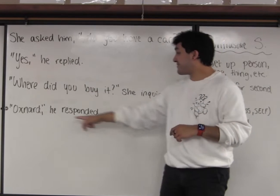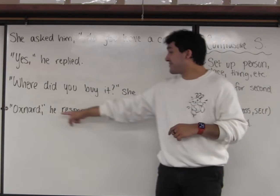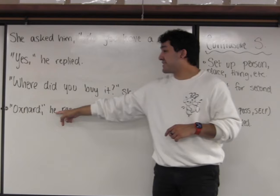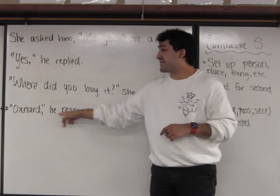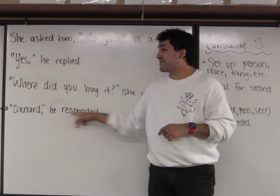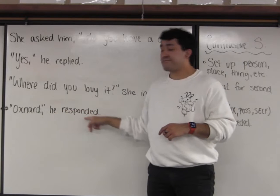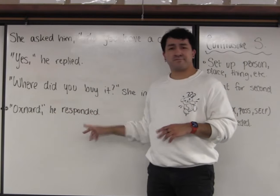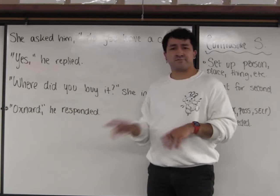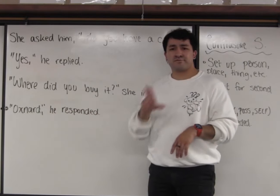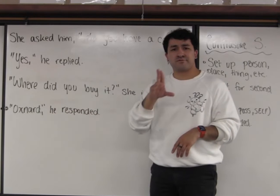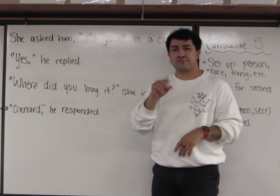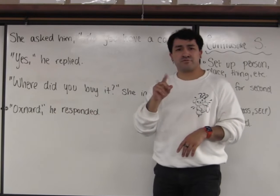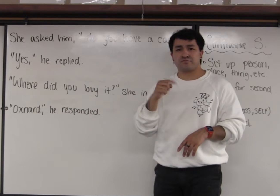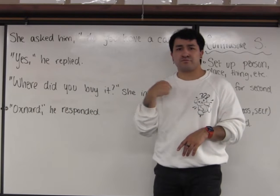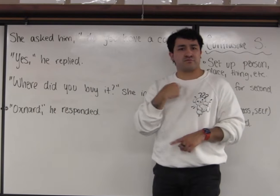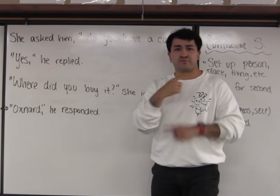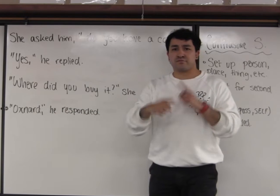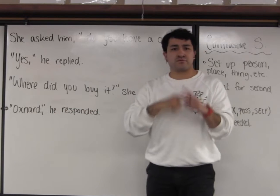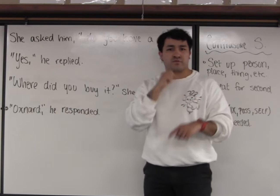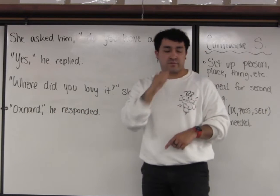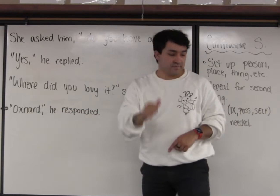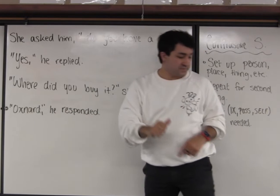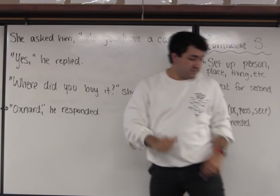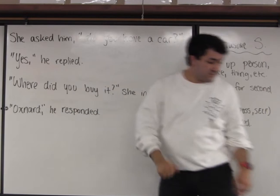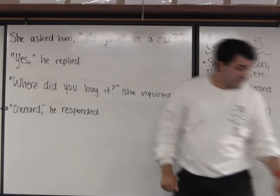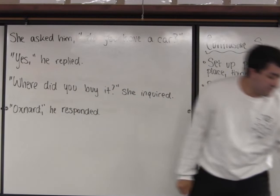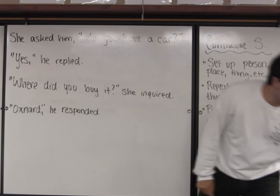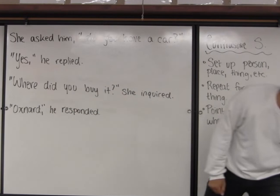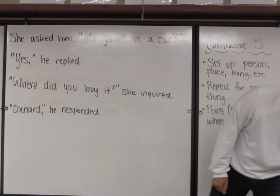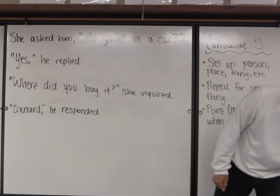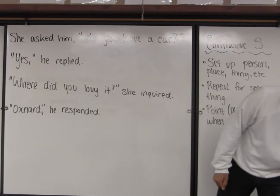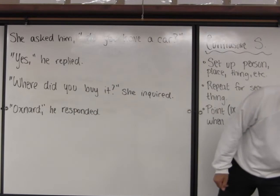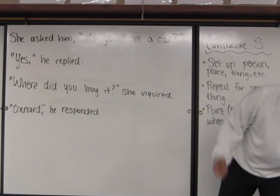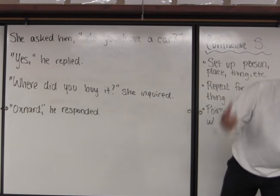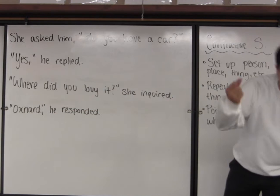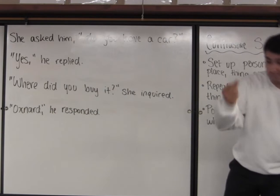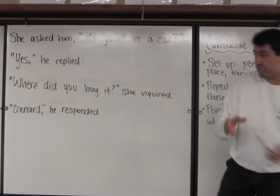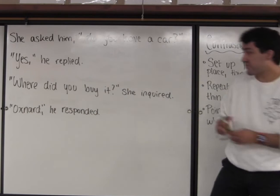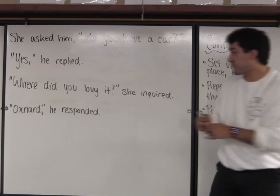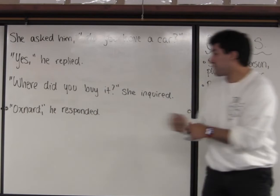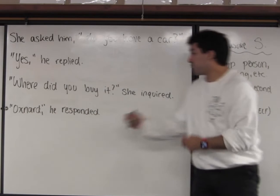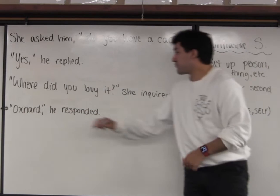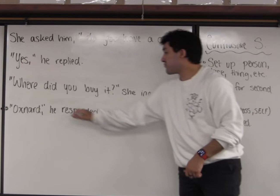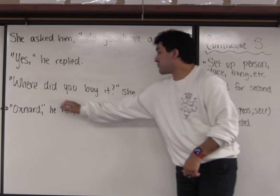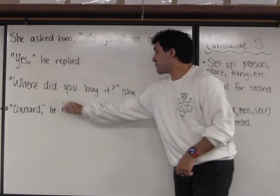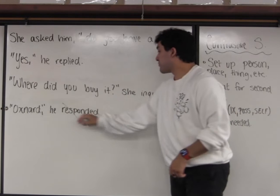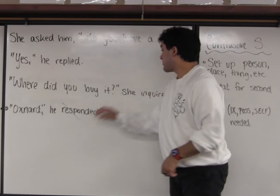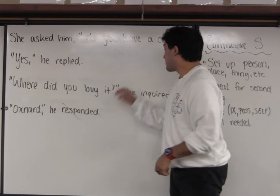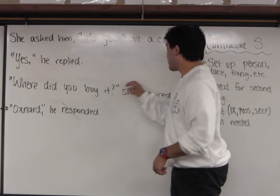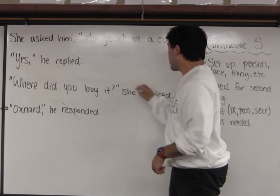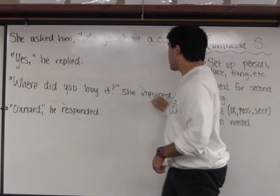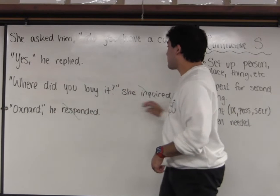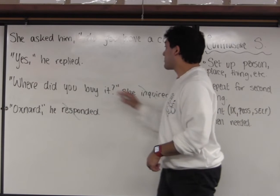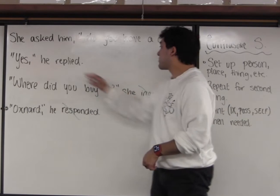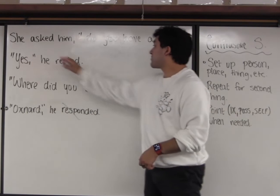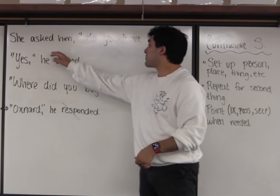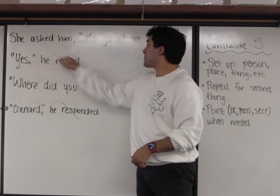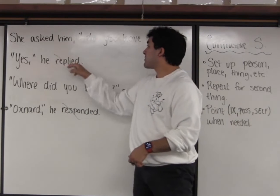so in English, this is what it would look like. He asked him, he replied, she inquired, he responded. But in ASL, all